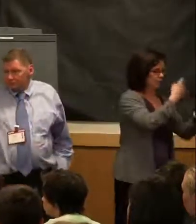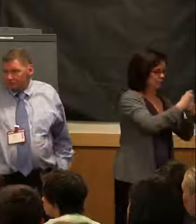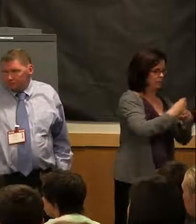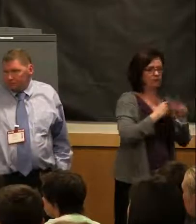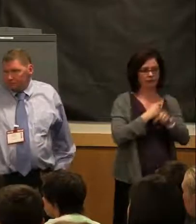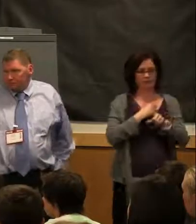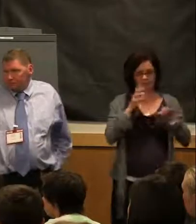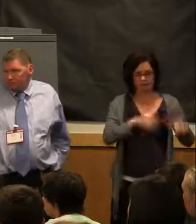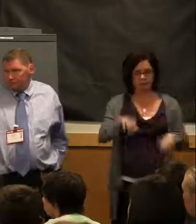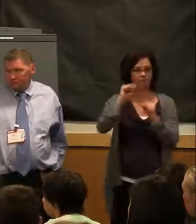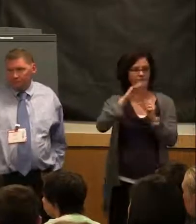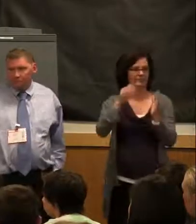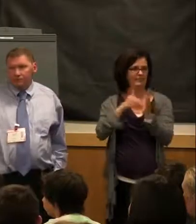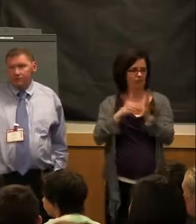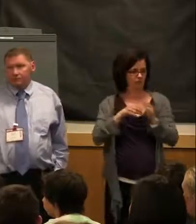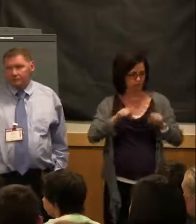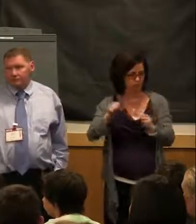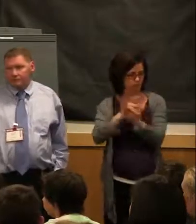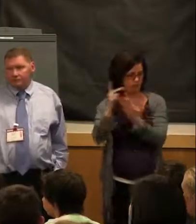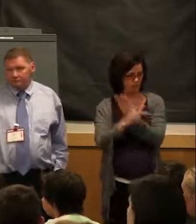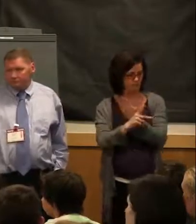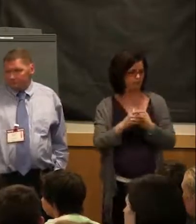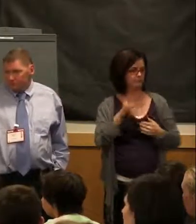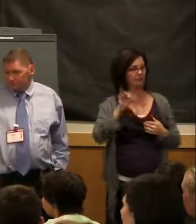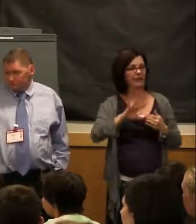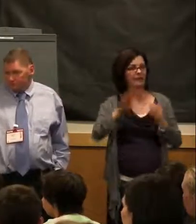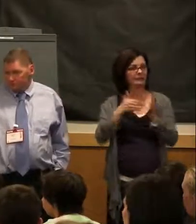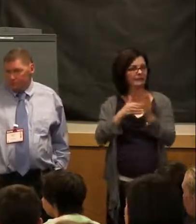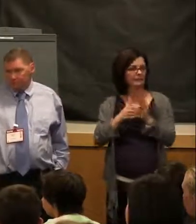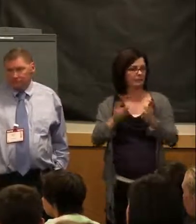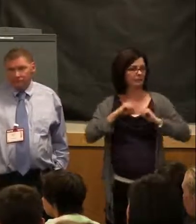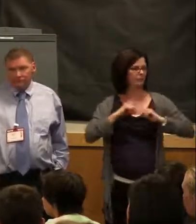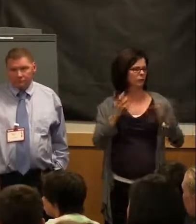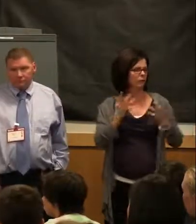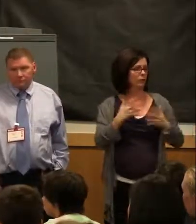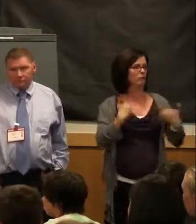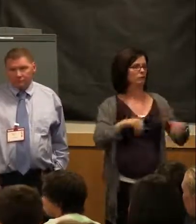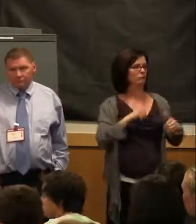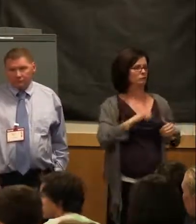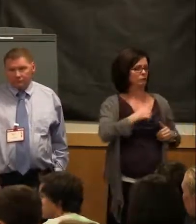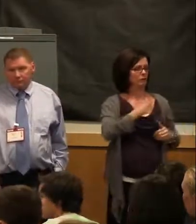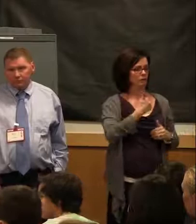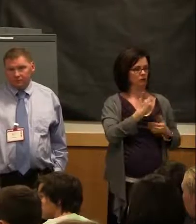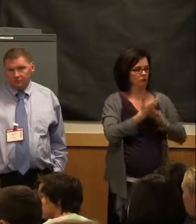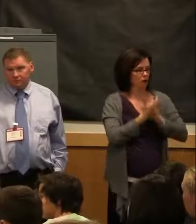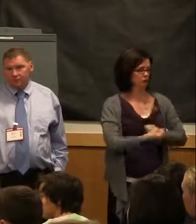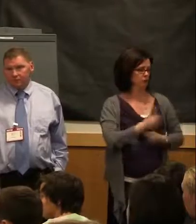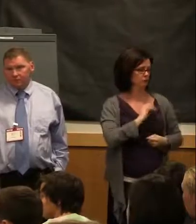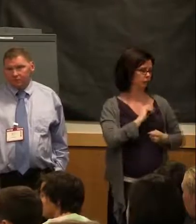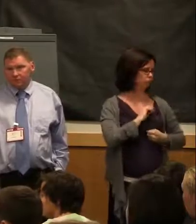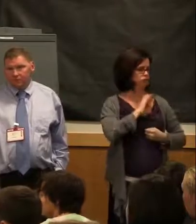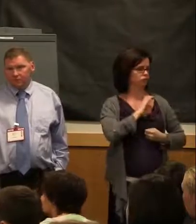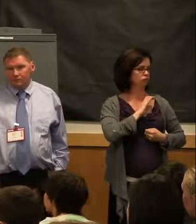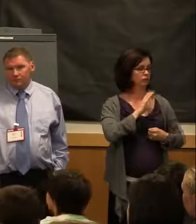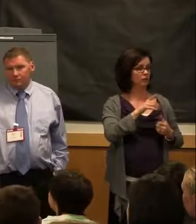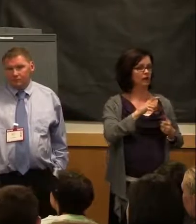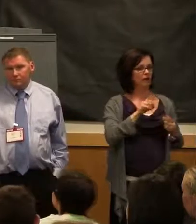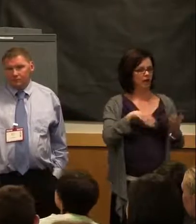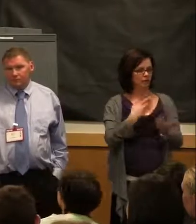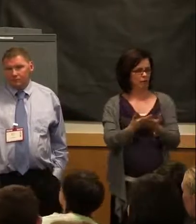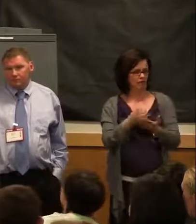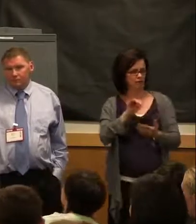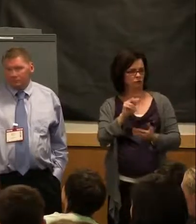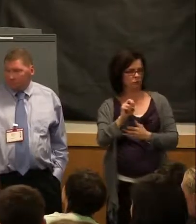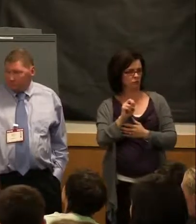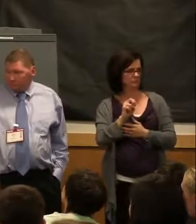What has the center given me? The center has given me a lot of confidence in myself. When I first came in, I came in June